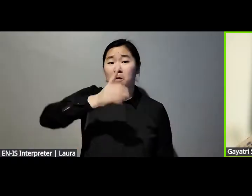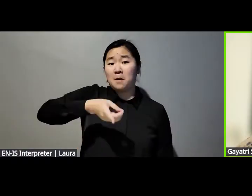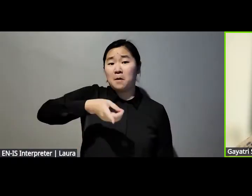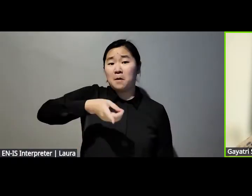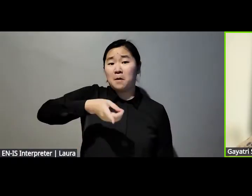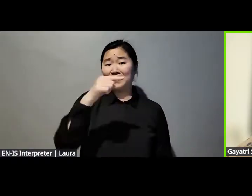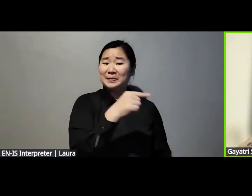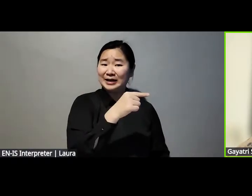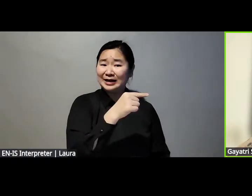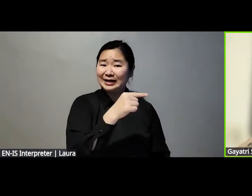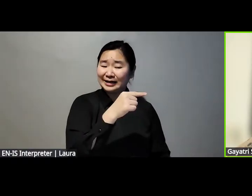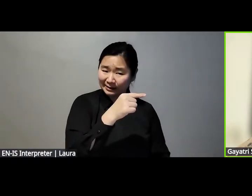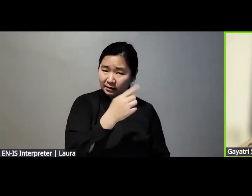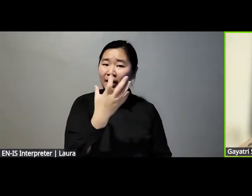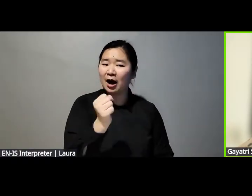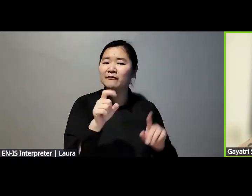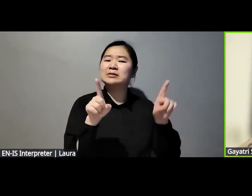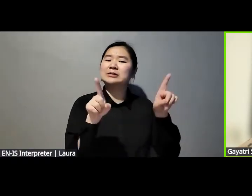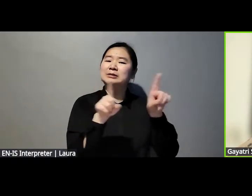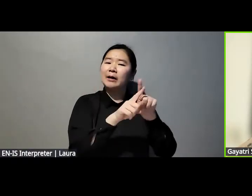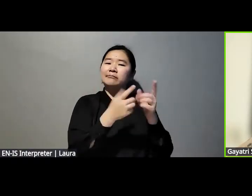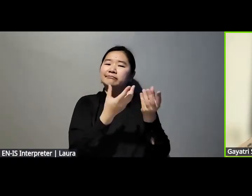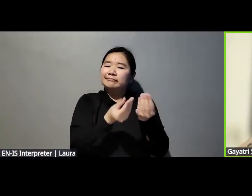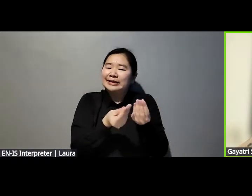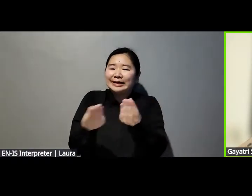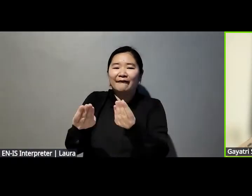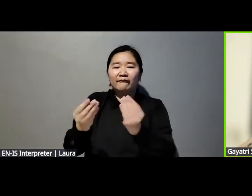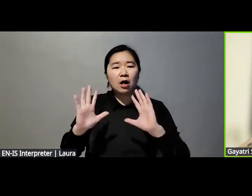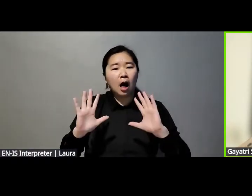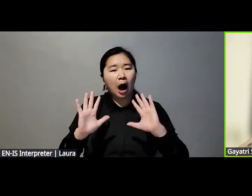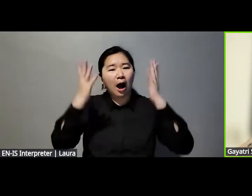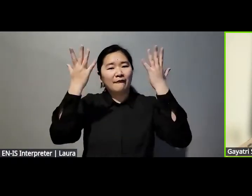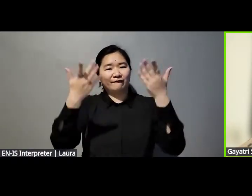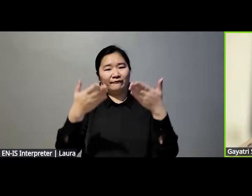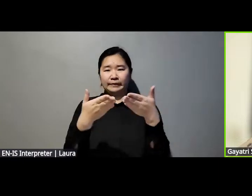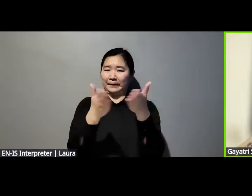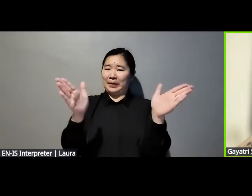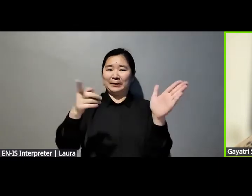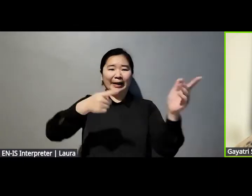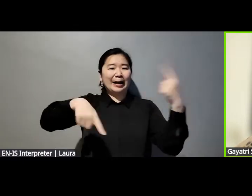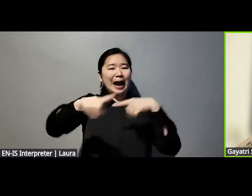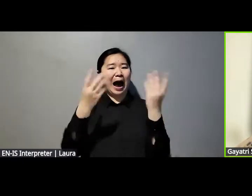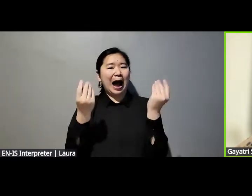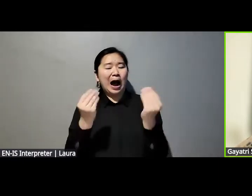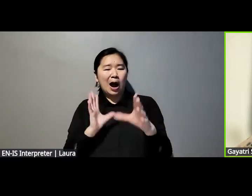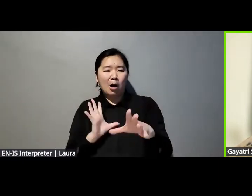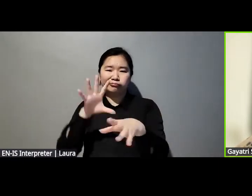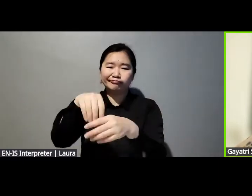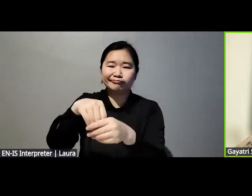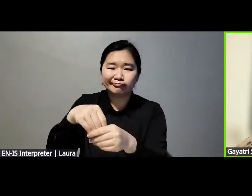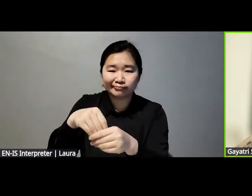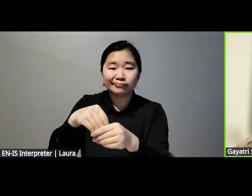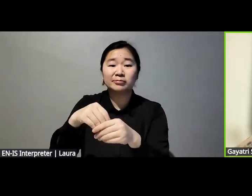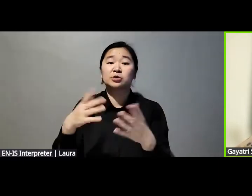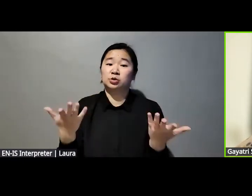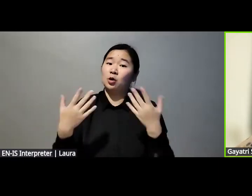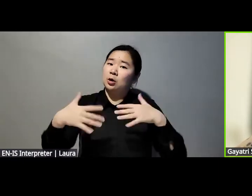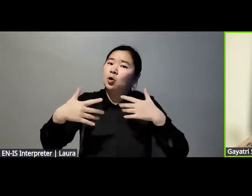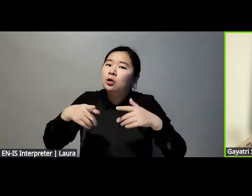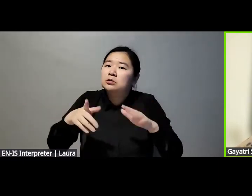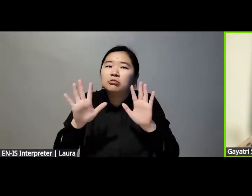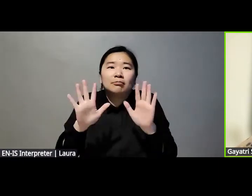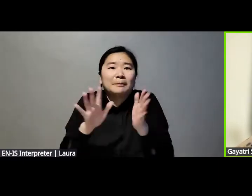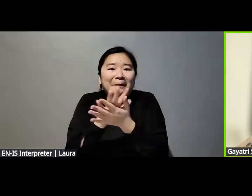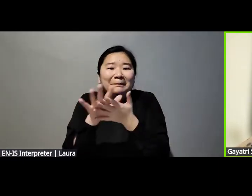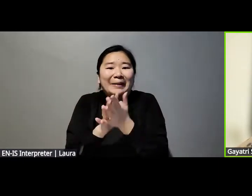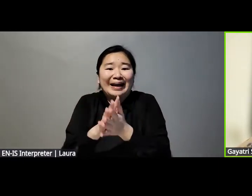disability movement, to influence international development and human rights processes, strengthen OPDs, and ensure that